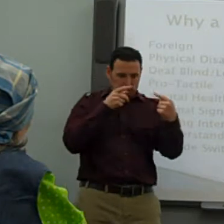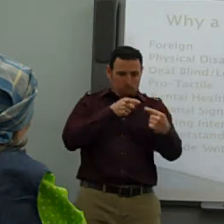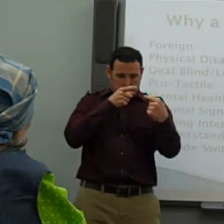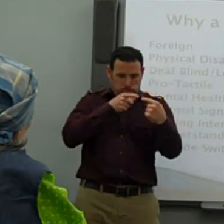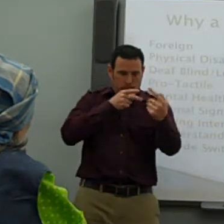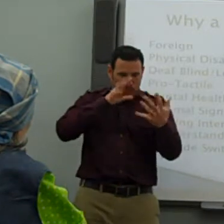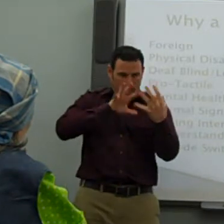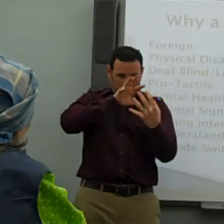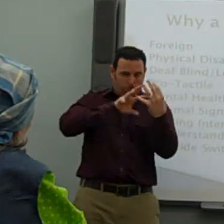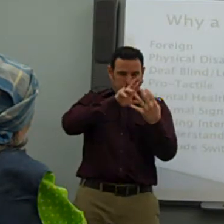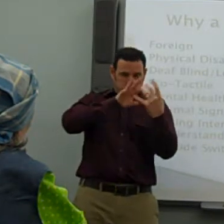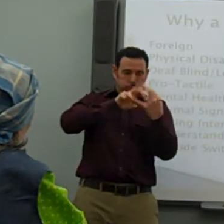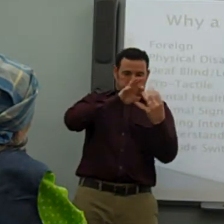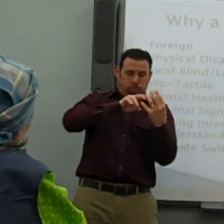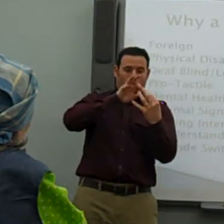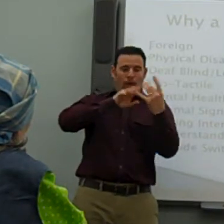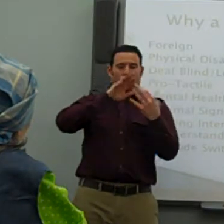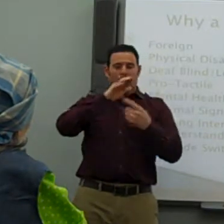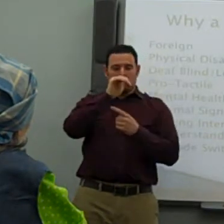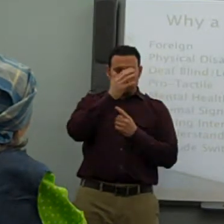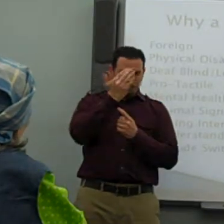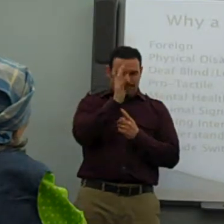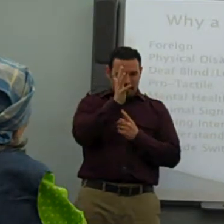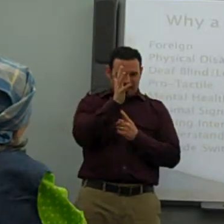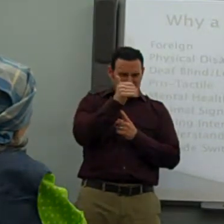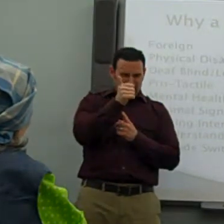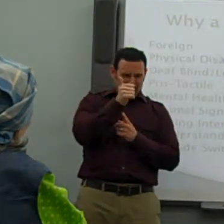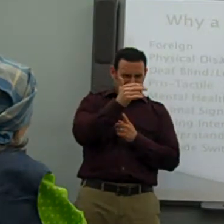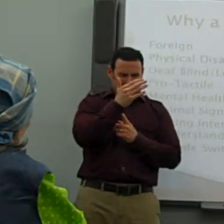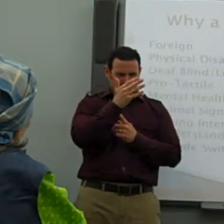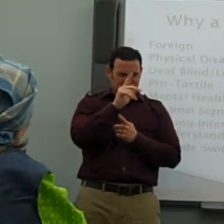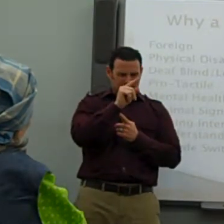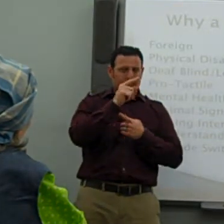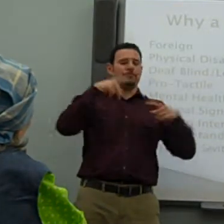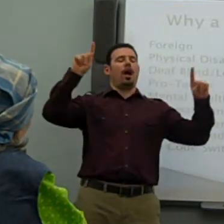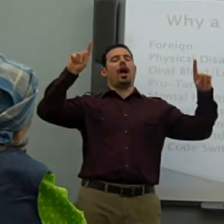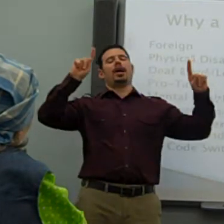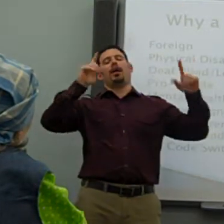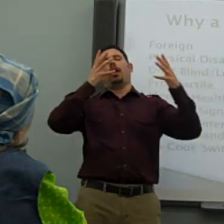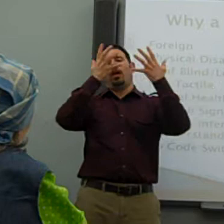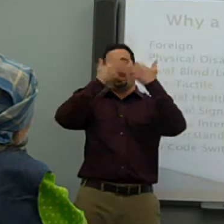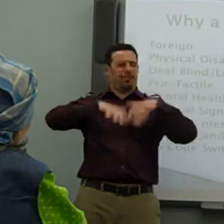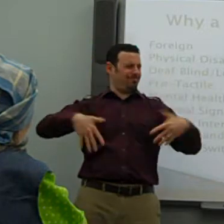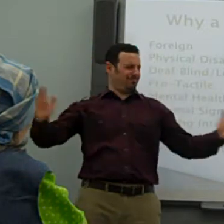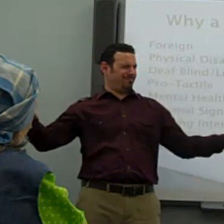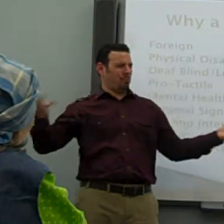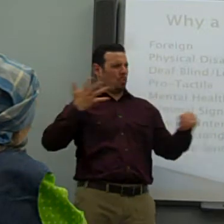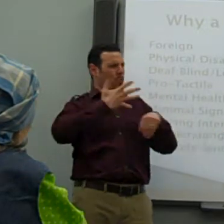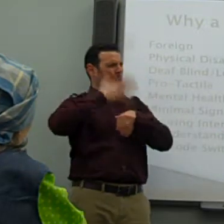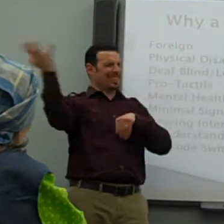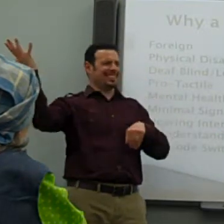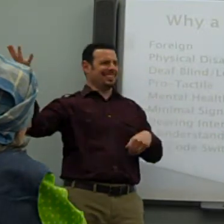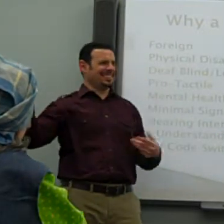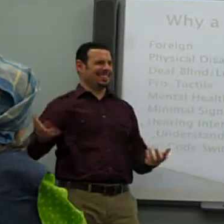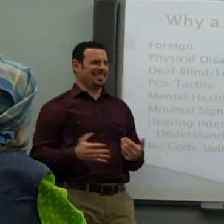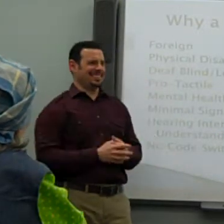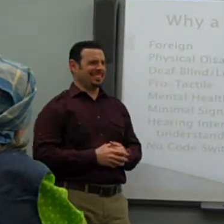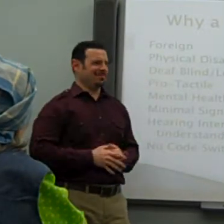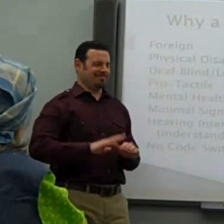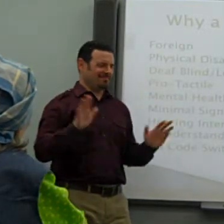I don't want to walk into the situation and have a lot of communication breakdowns or, that 5 or 10 minutes where it's really awkward until